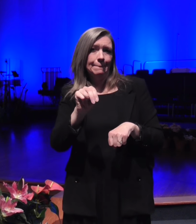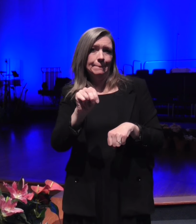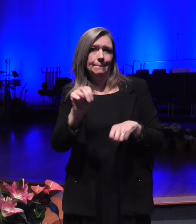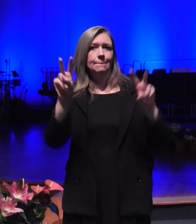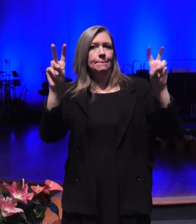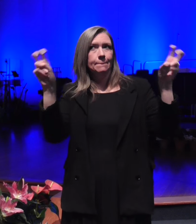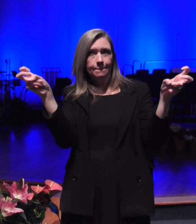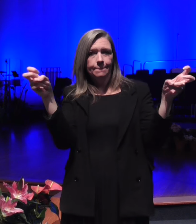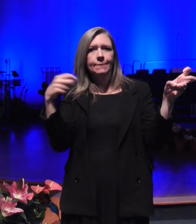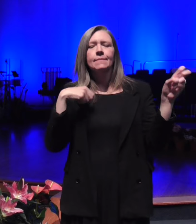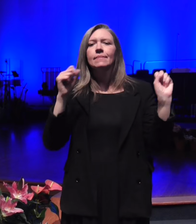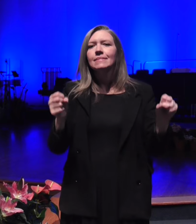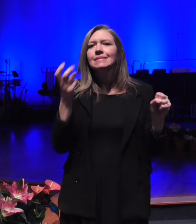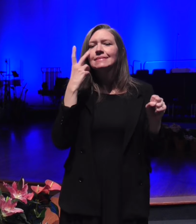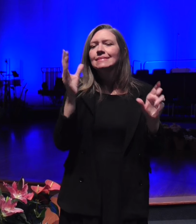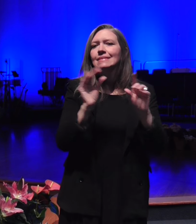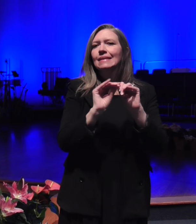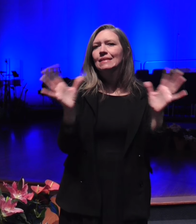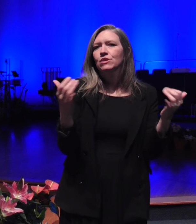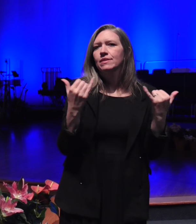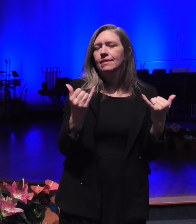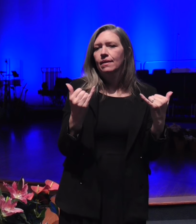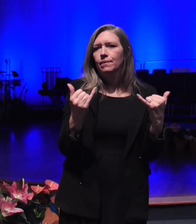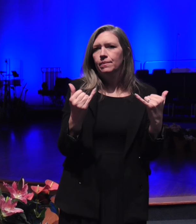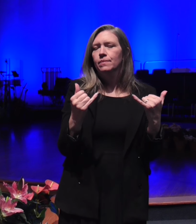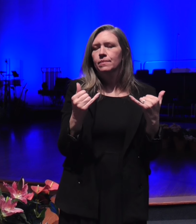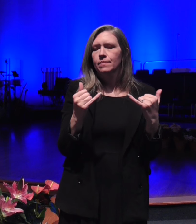Clearly Now.